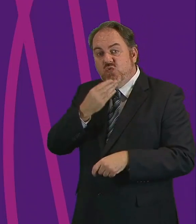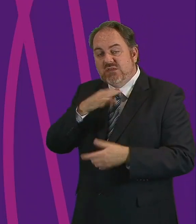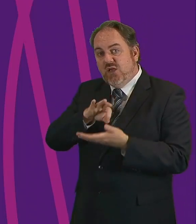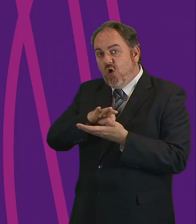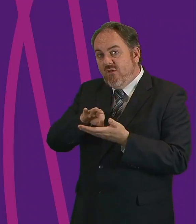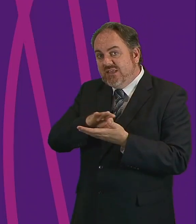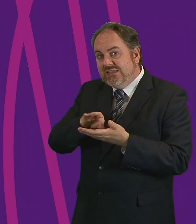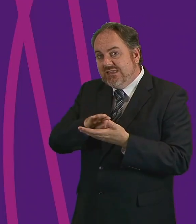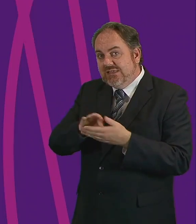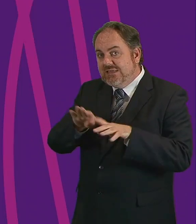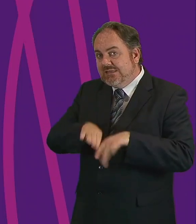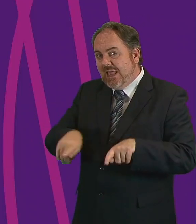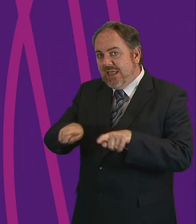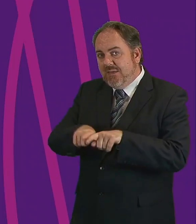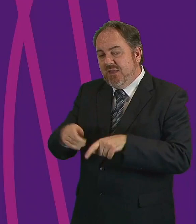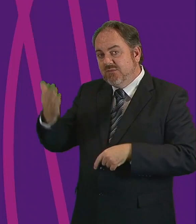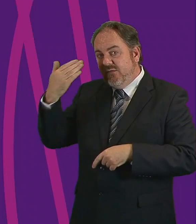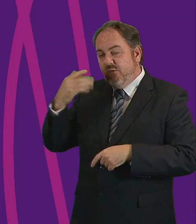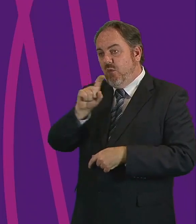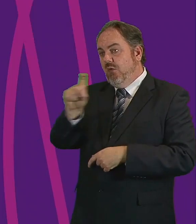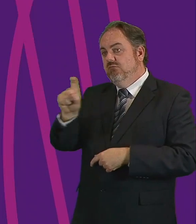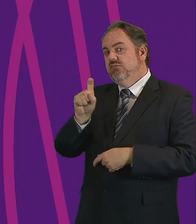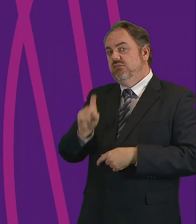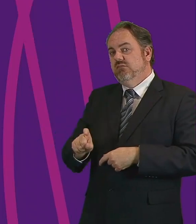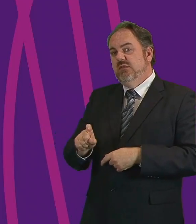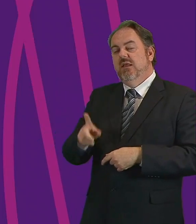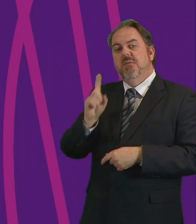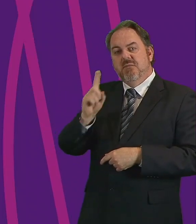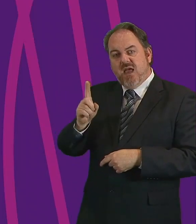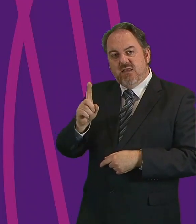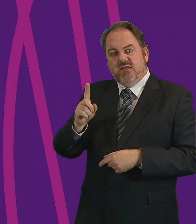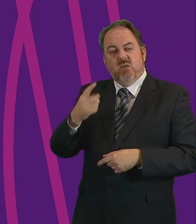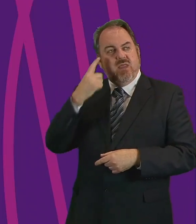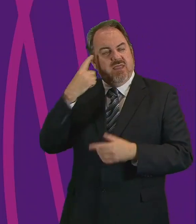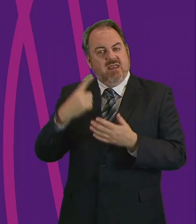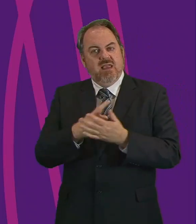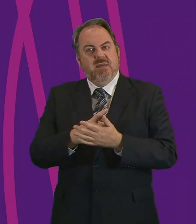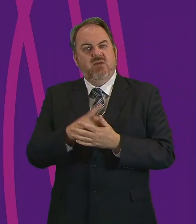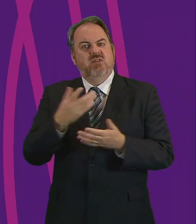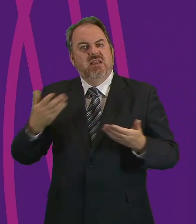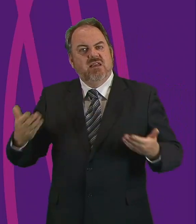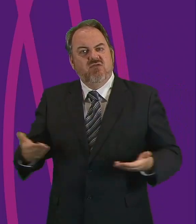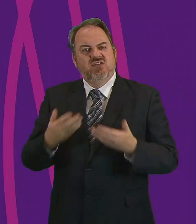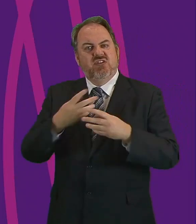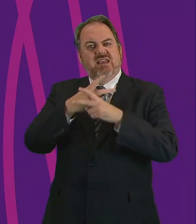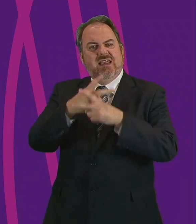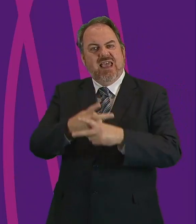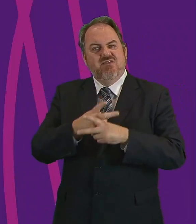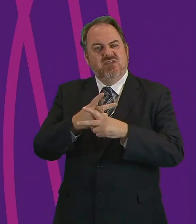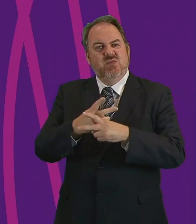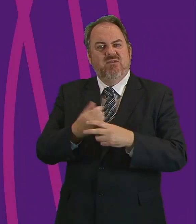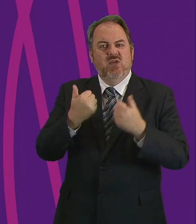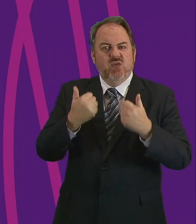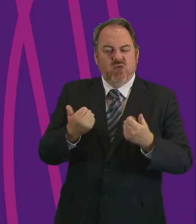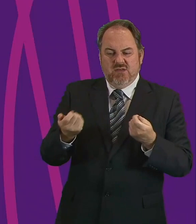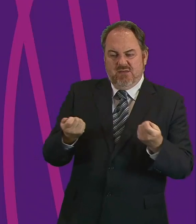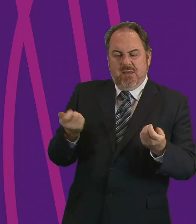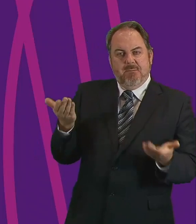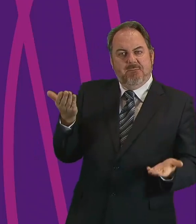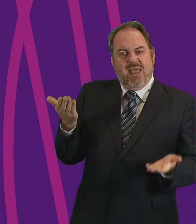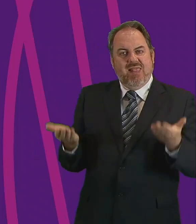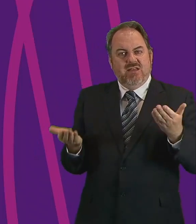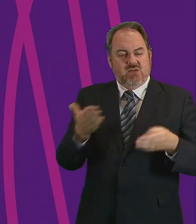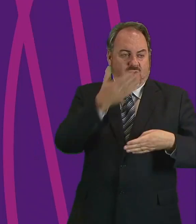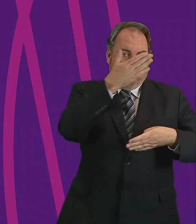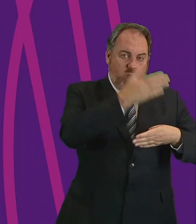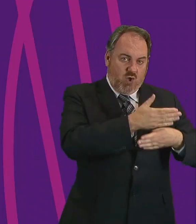these platforms have given an opportunity for carers to get a better work-life balance. And we know carers have been, to some extent, the unsung heroes throughout